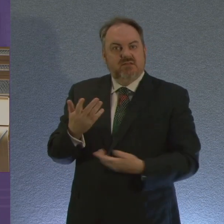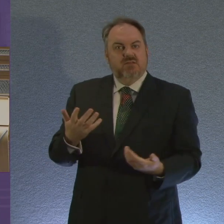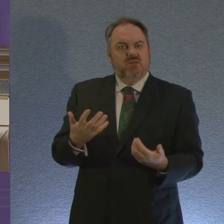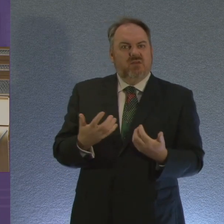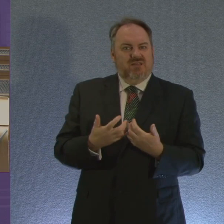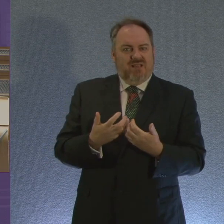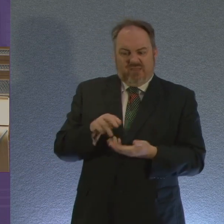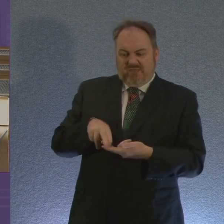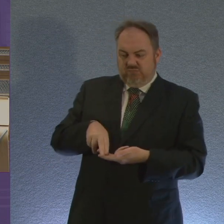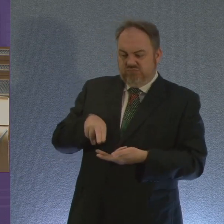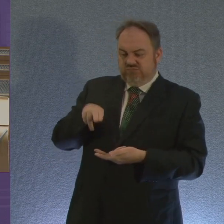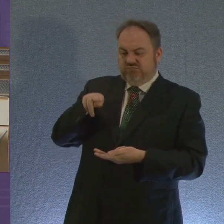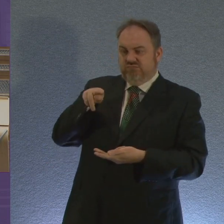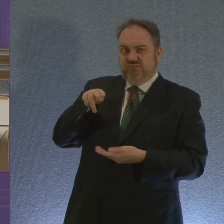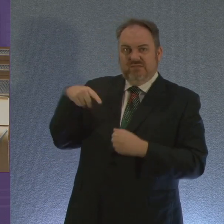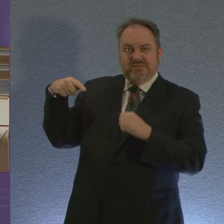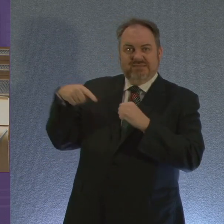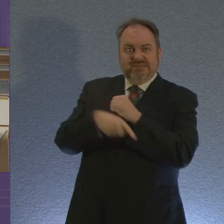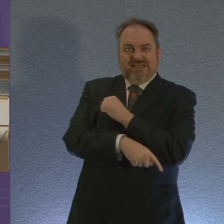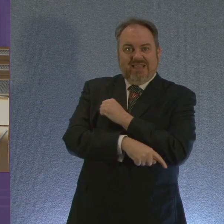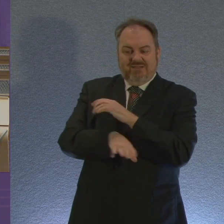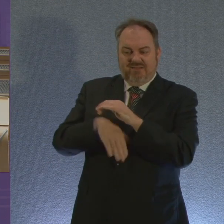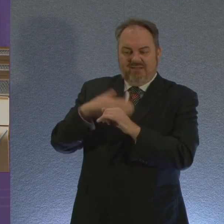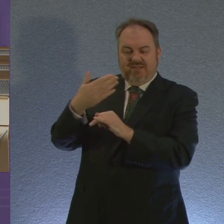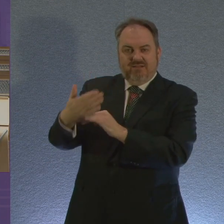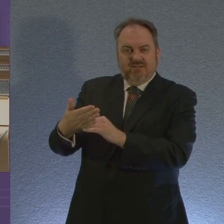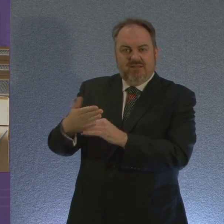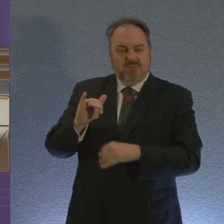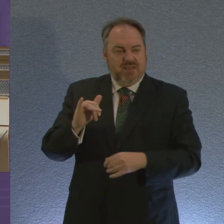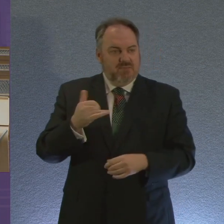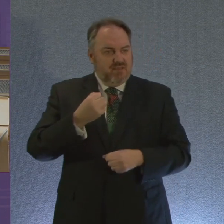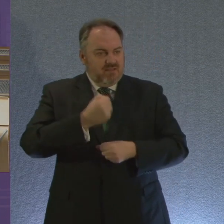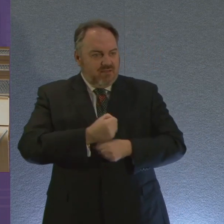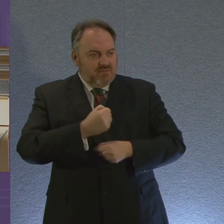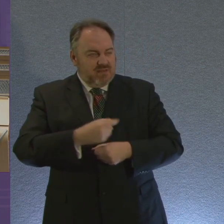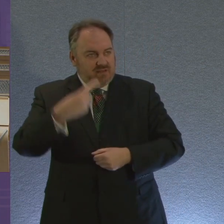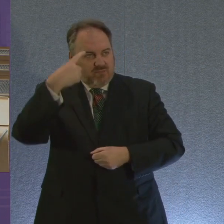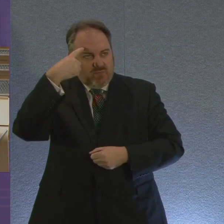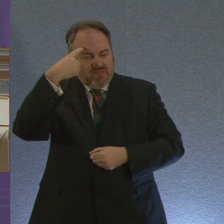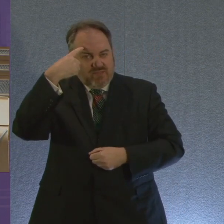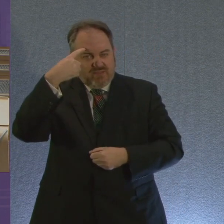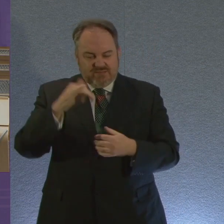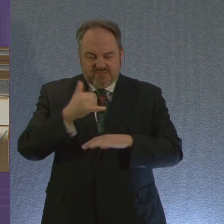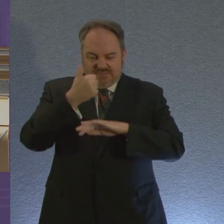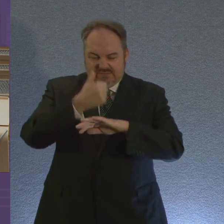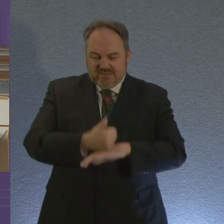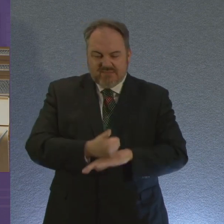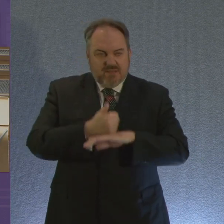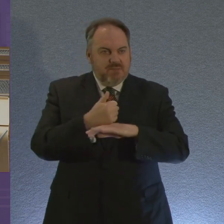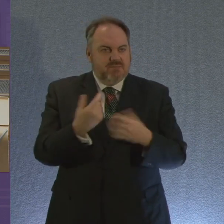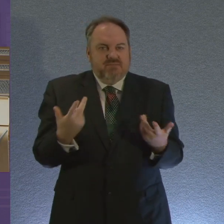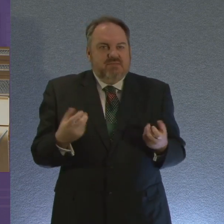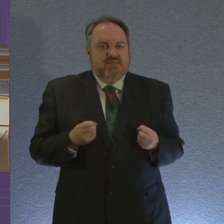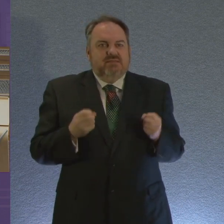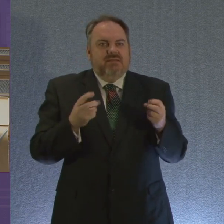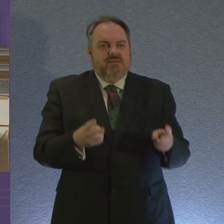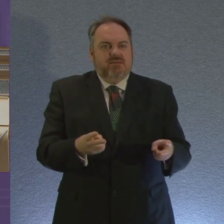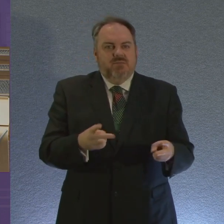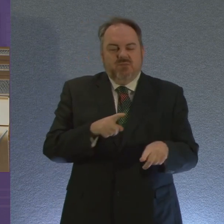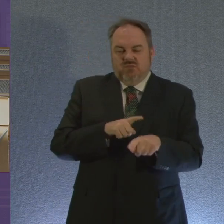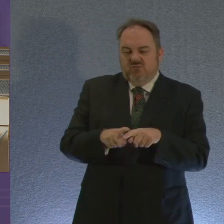debt that arises, and government may want to consider whether or not a specific scheme might help tenants to try and avoid